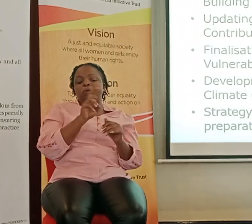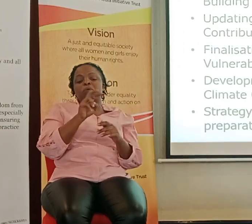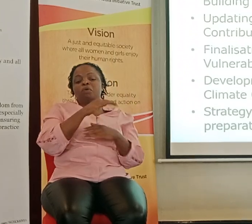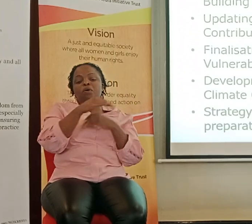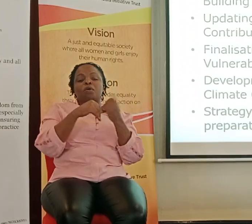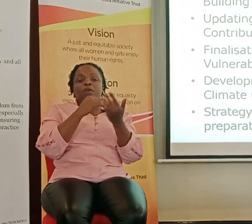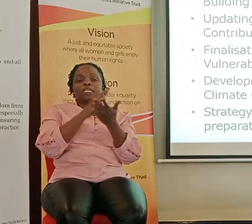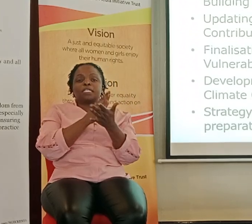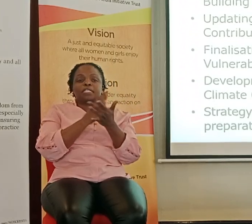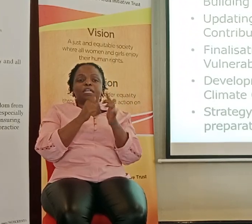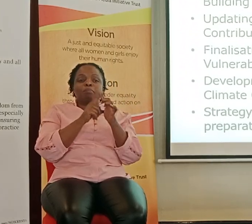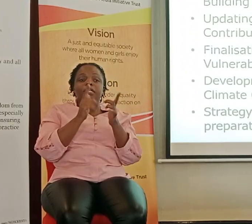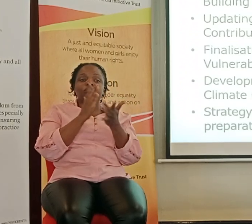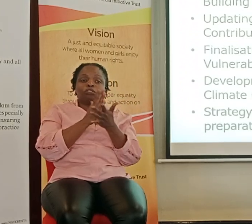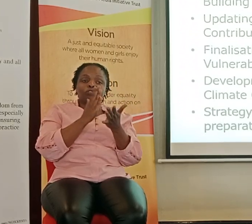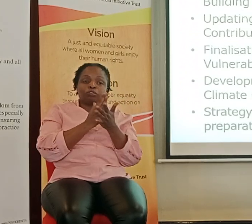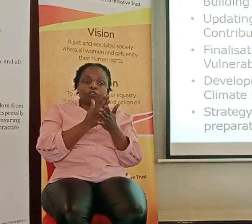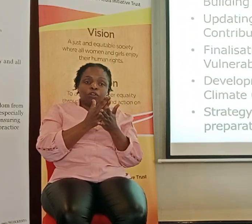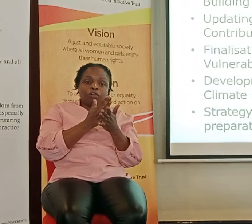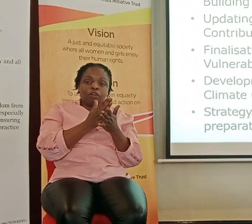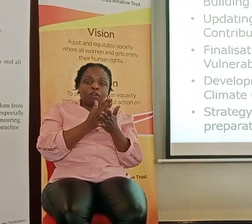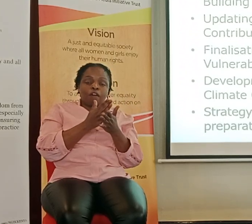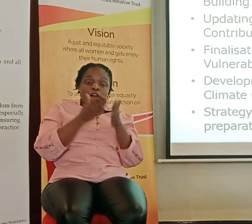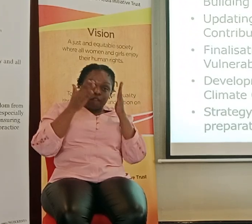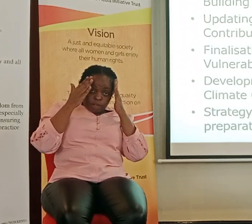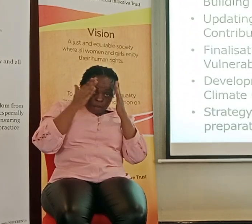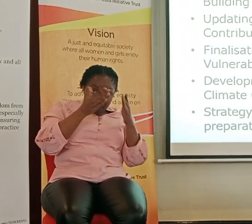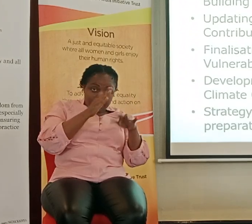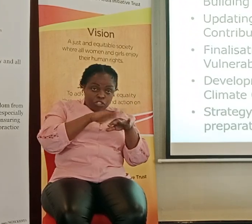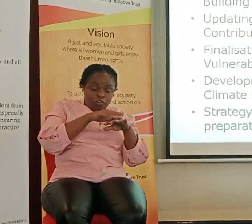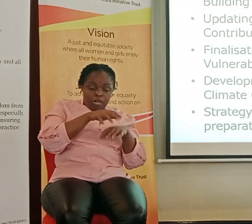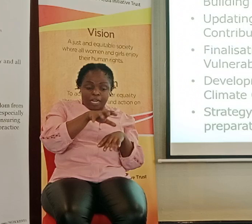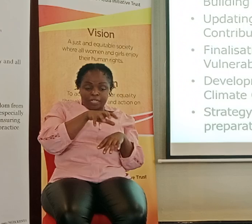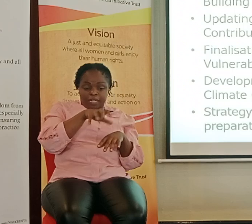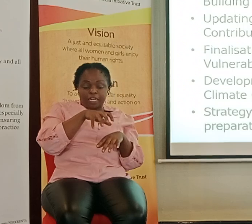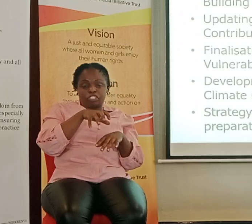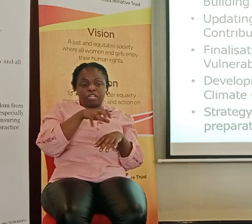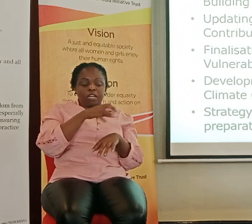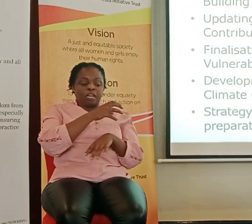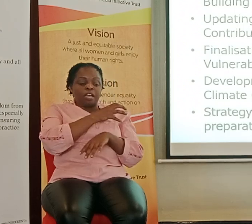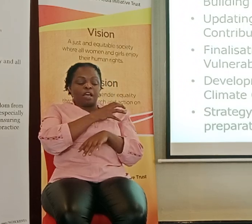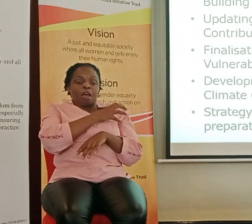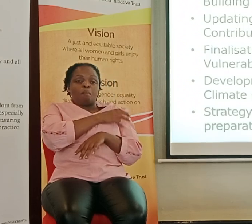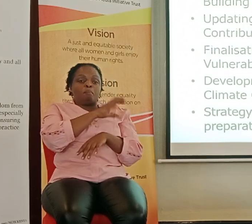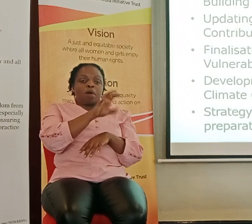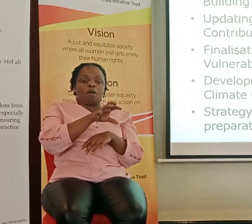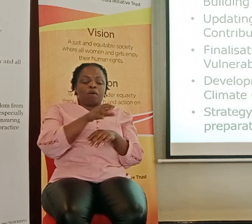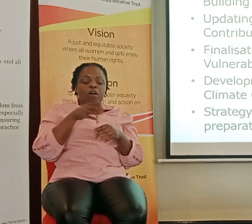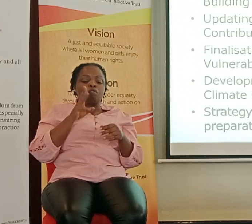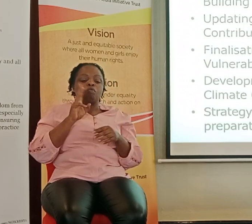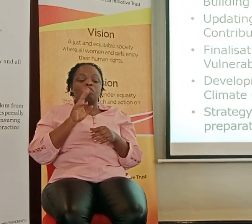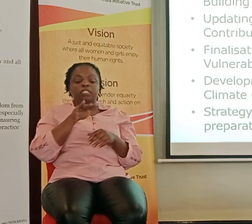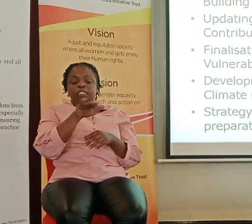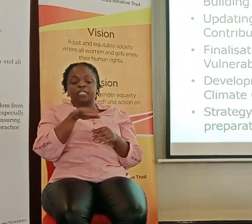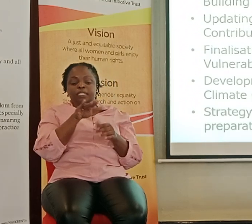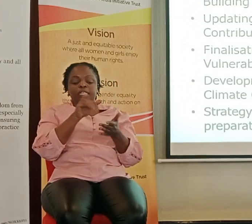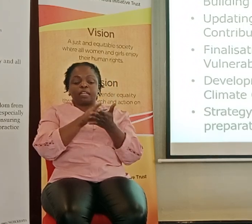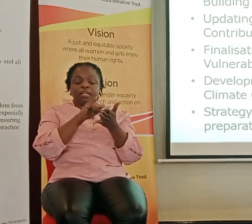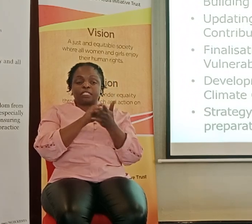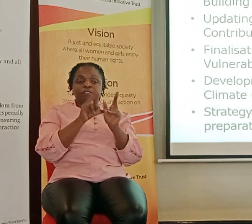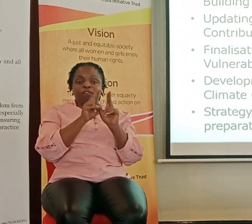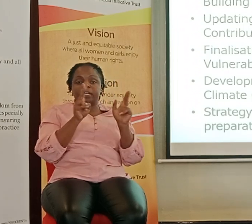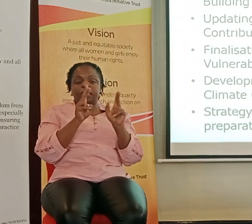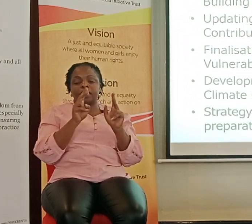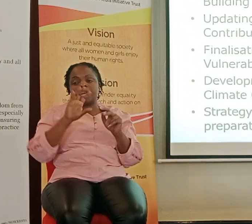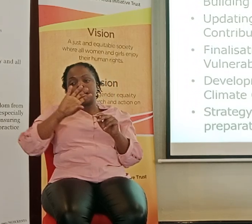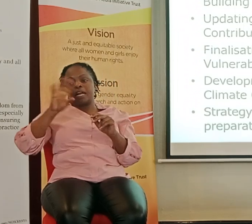was focused on agriculture, energy and water sectors. Of course, those are very climate reliant